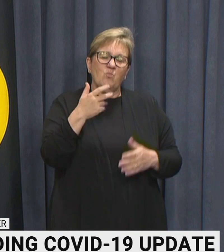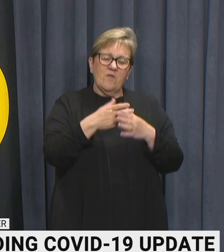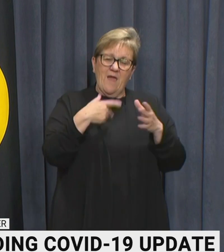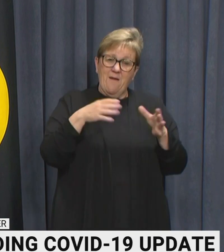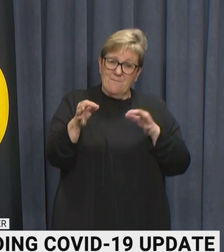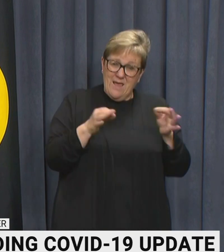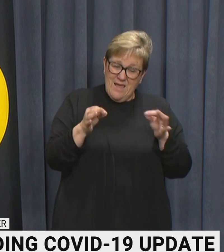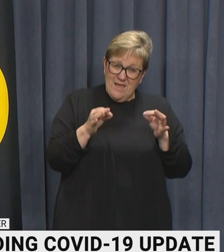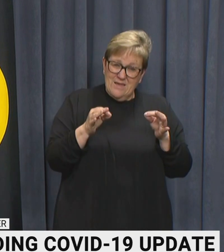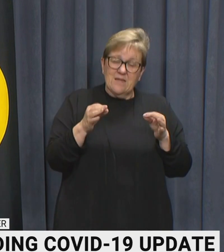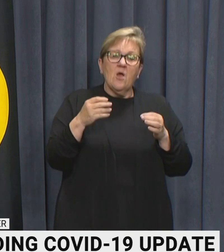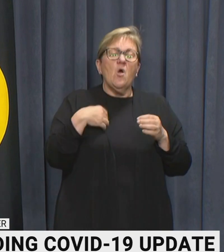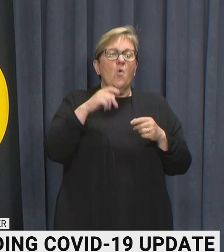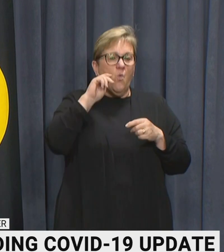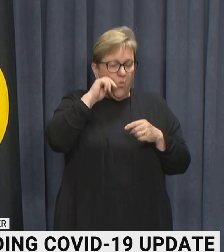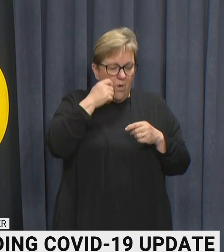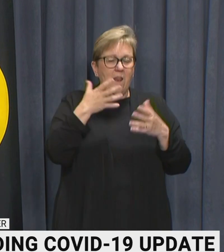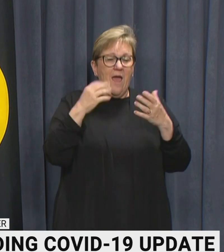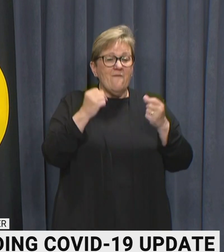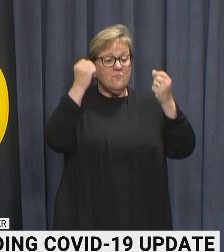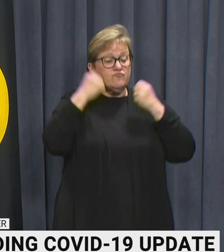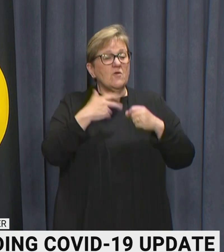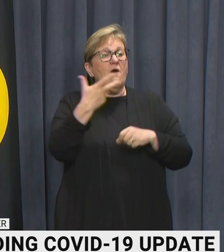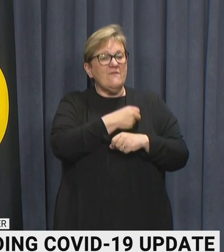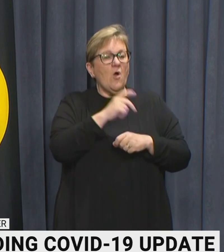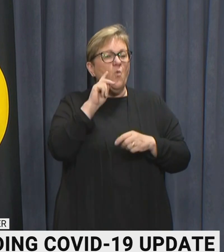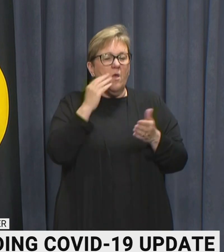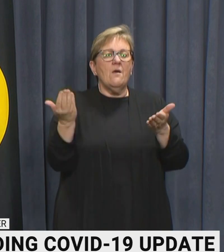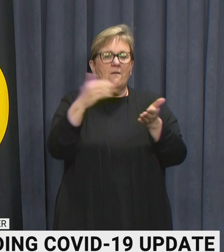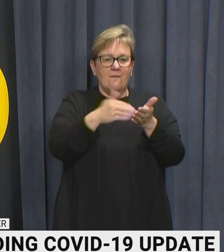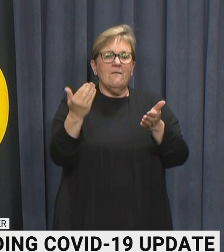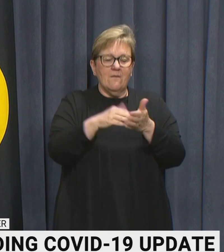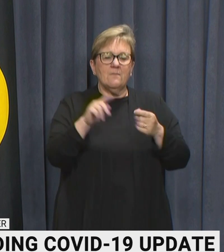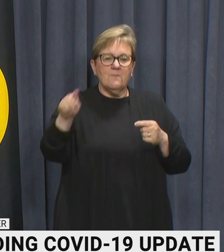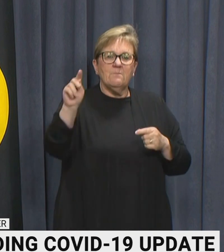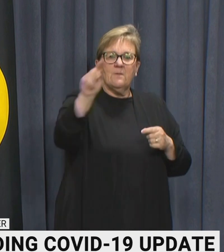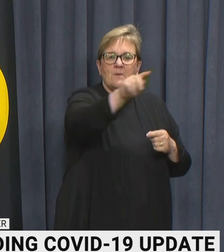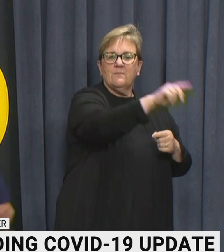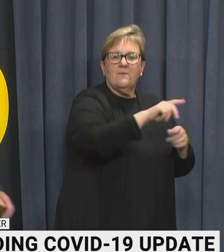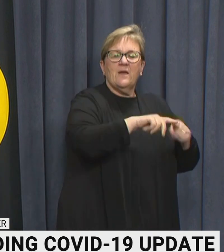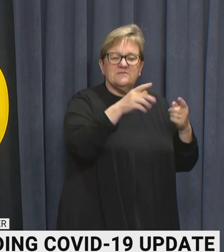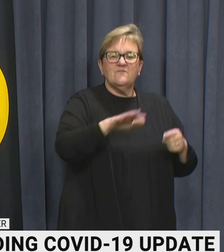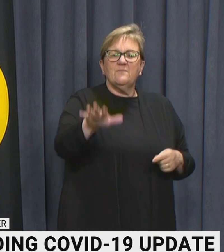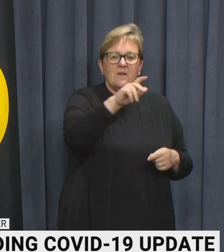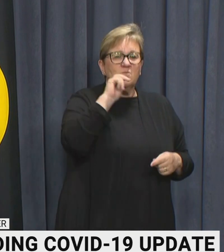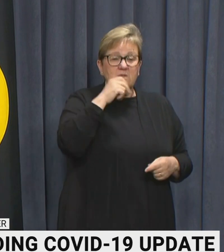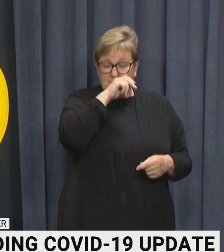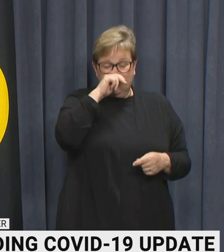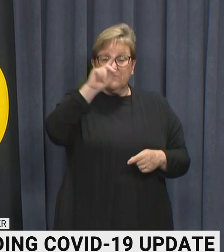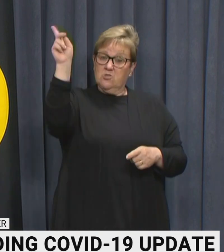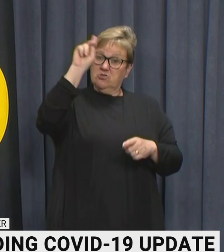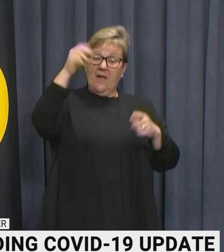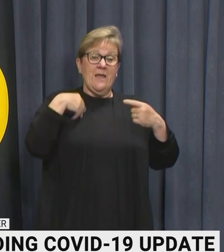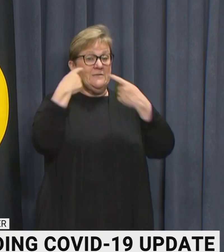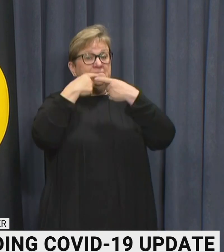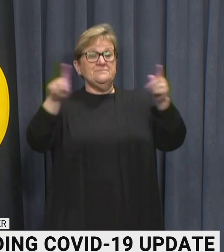Plan, we will be expanding proof of vaccination requirements to a wider range of venues. So today I can